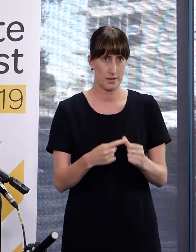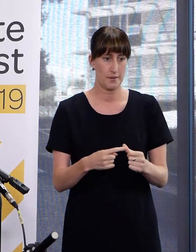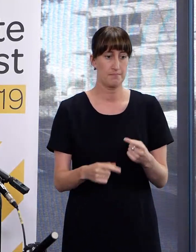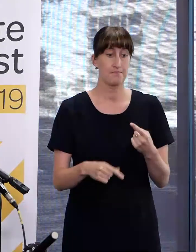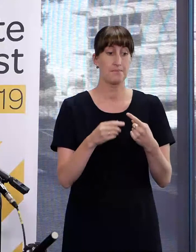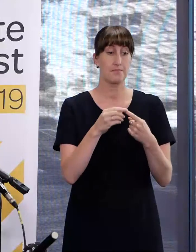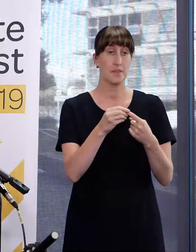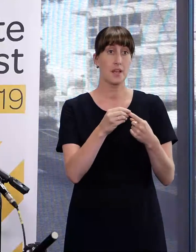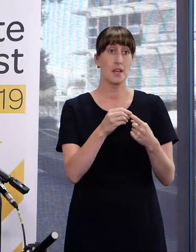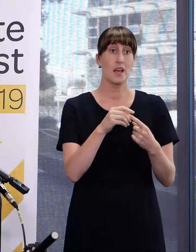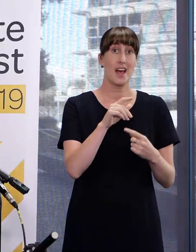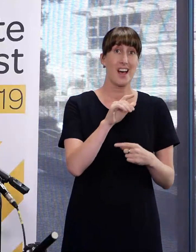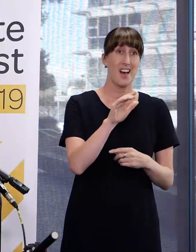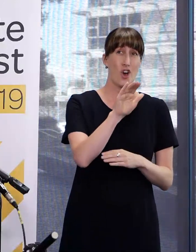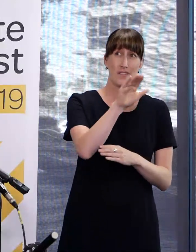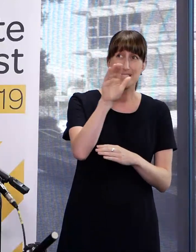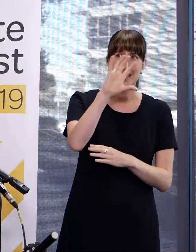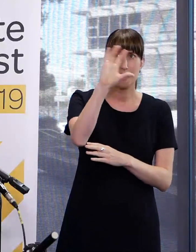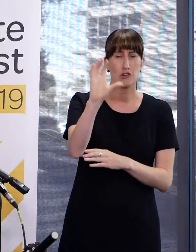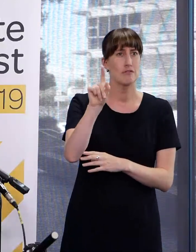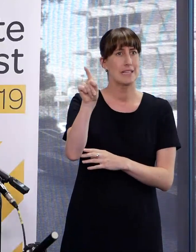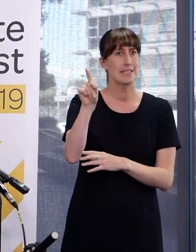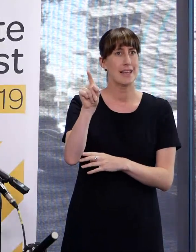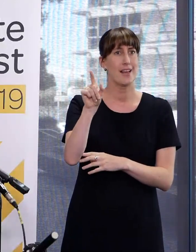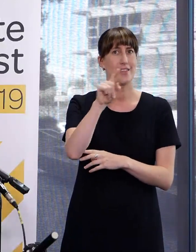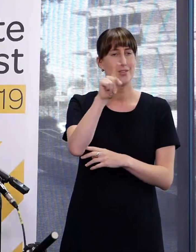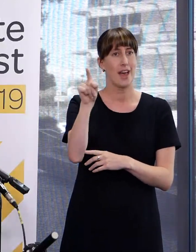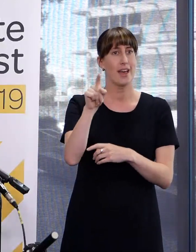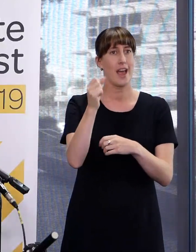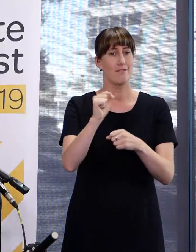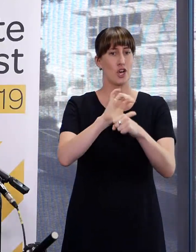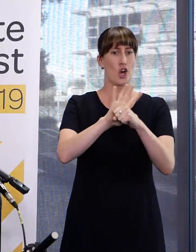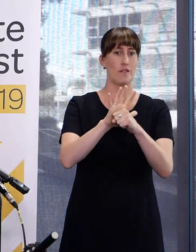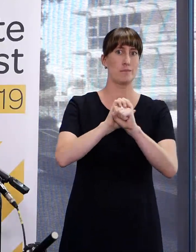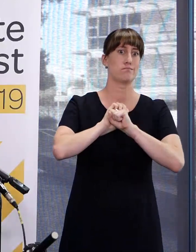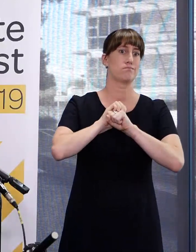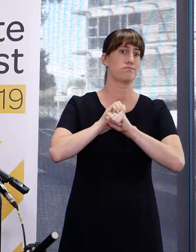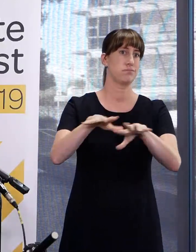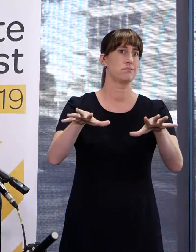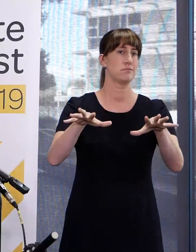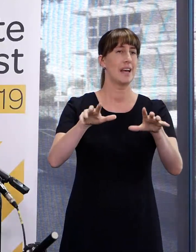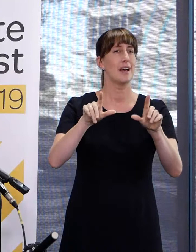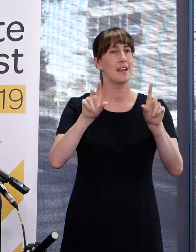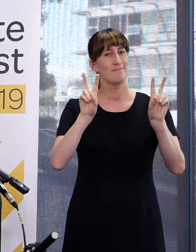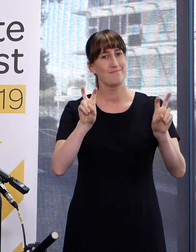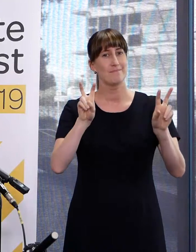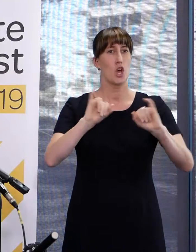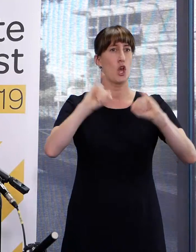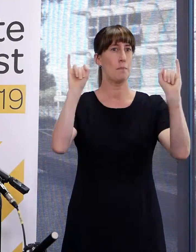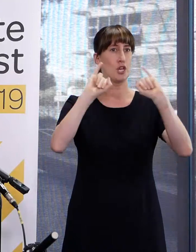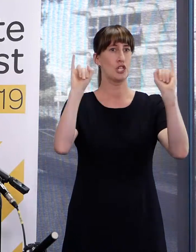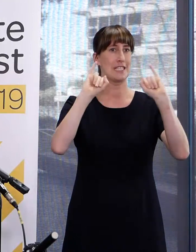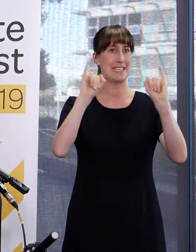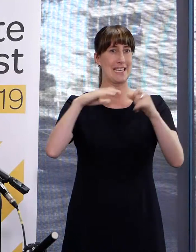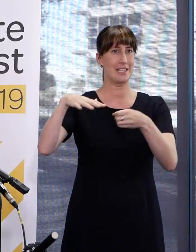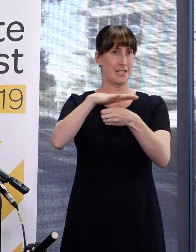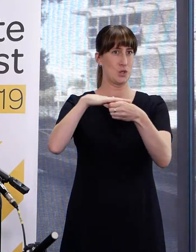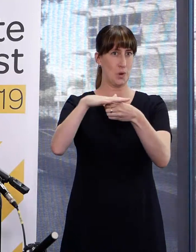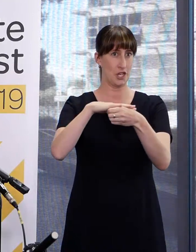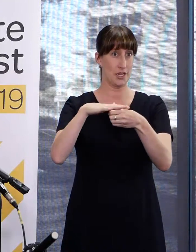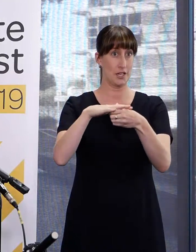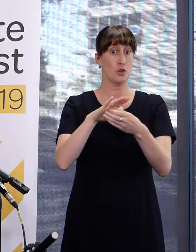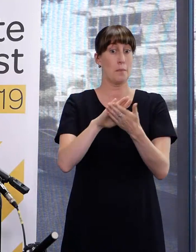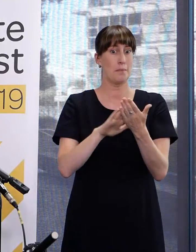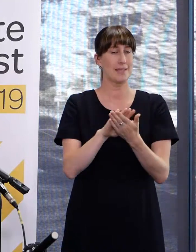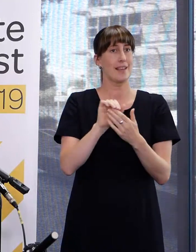emergency approvals, emergency use authorizations, for within their countries because of the public health emergencies